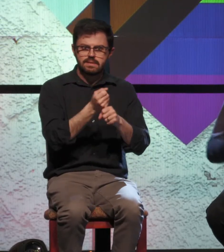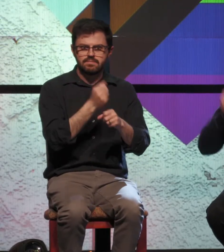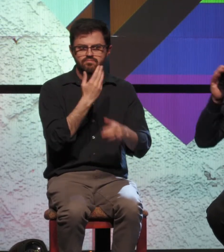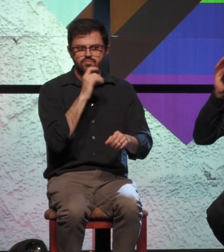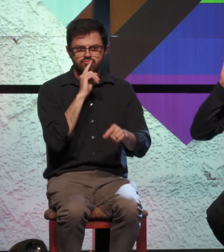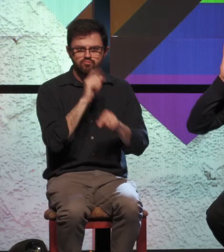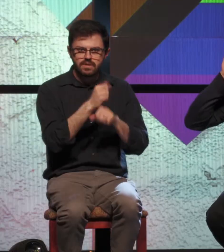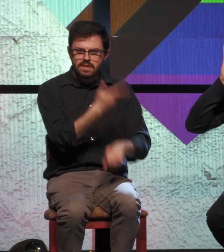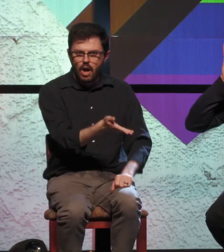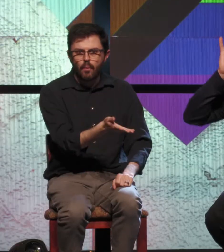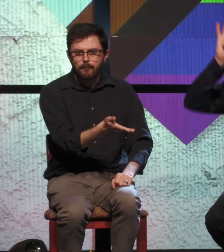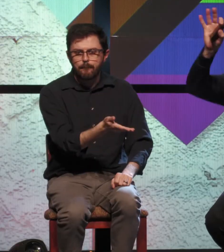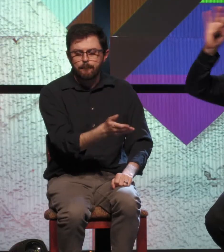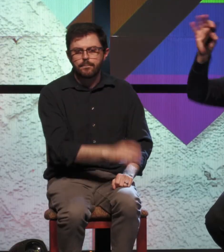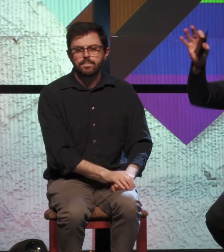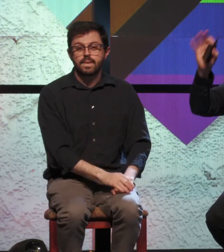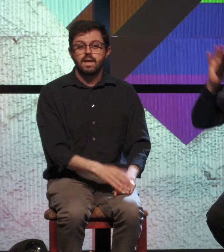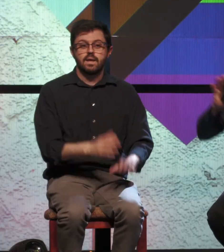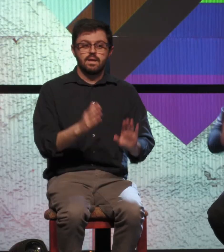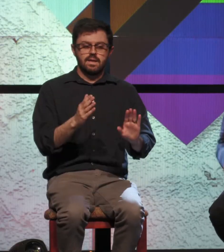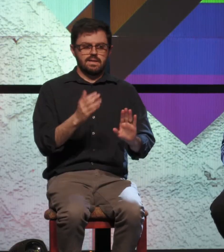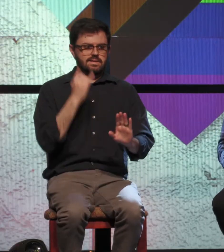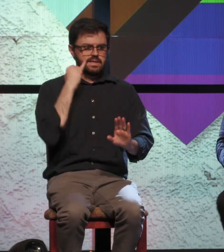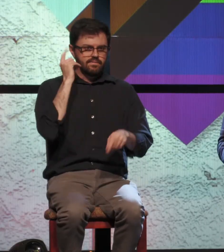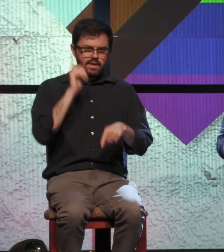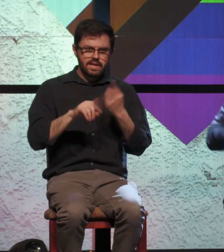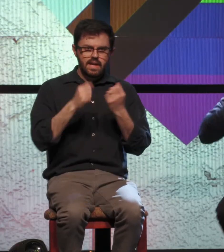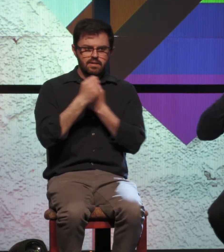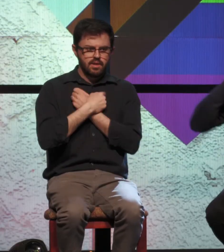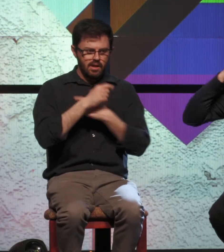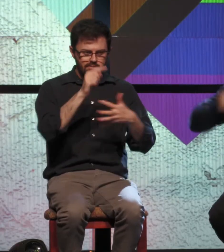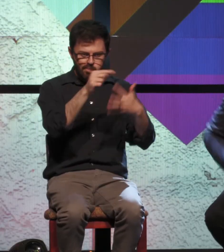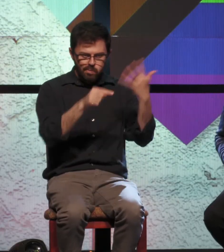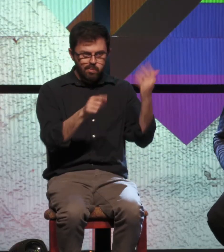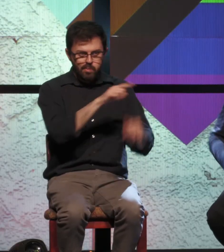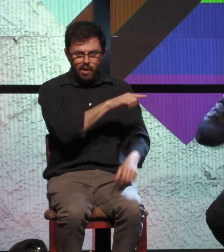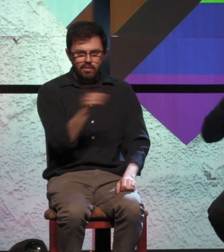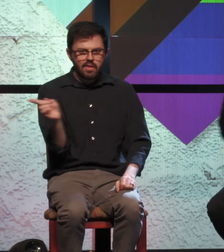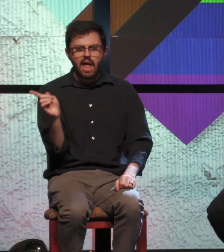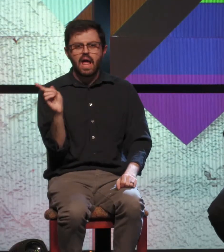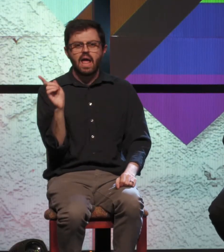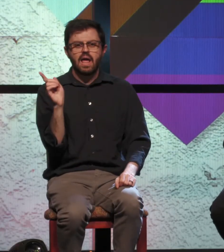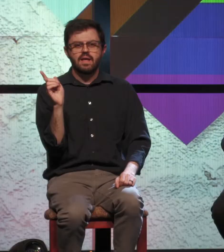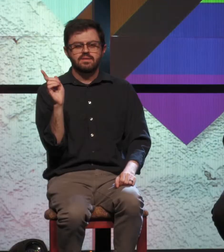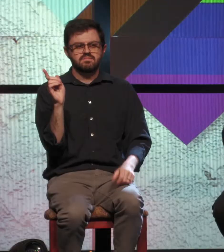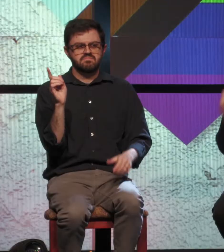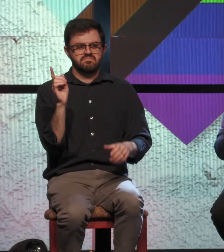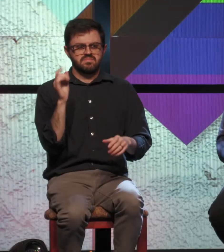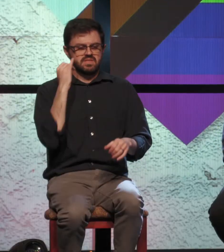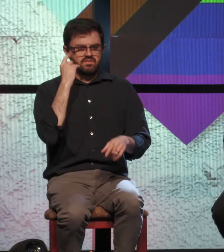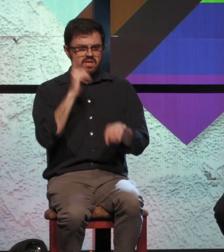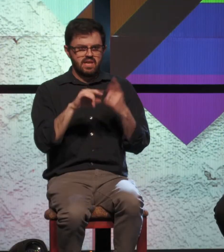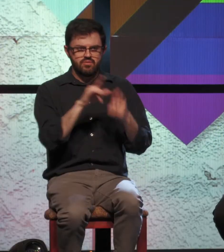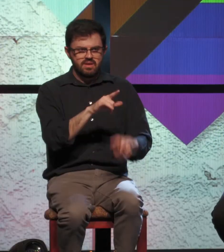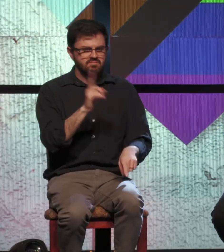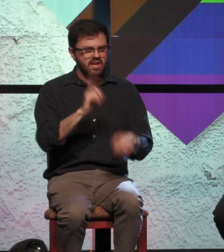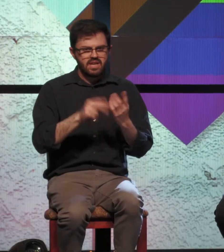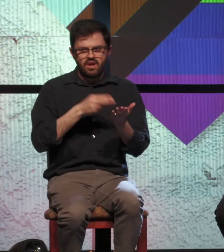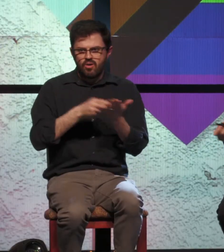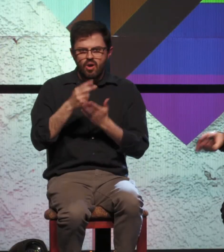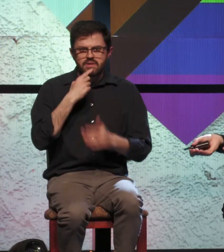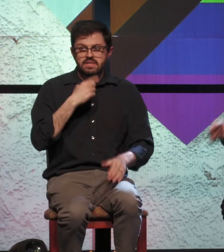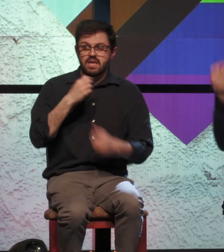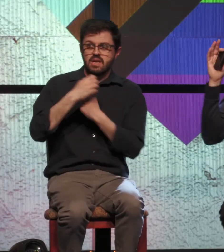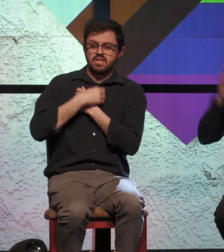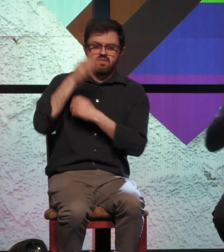And it's not until I can love those things that I can see that I can honestly say I'm loving God, that I love God. That's